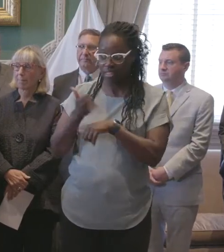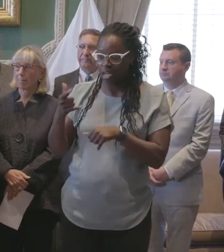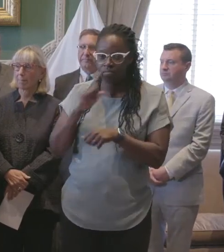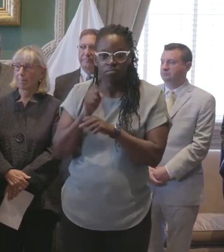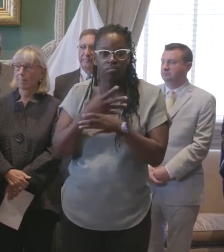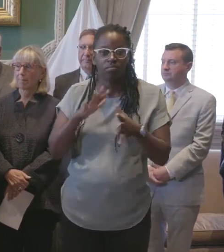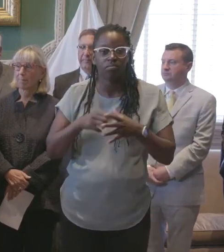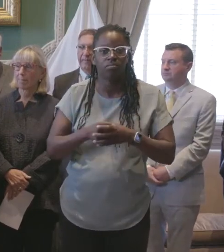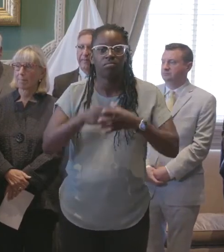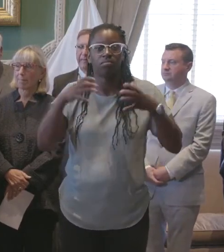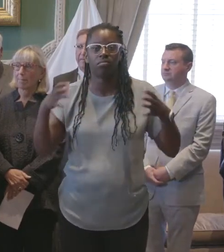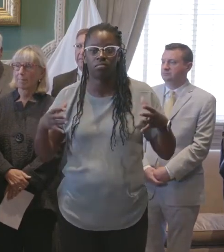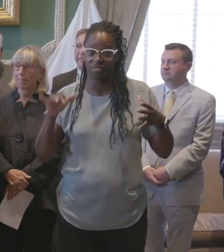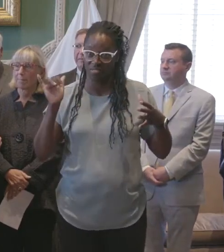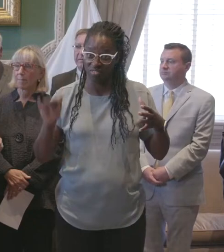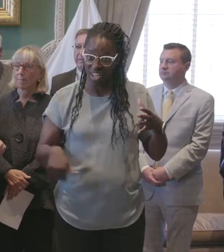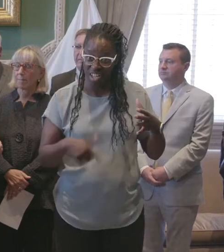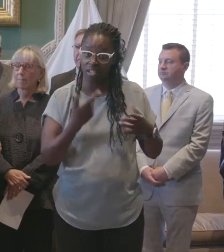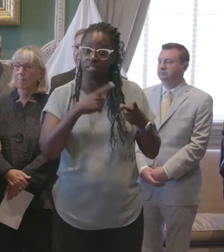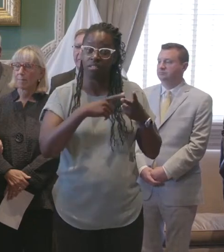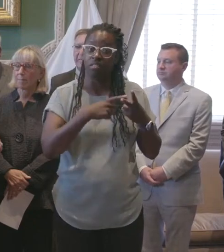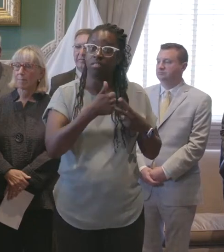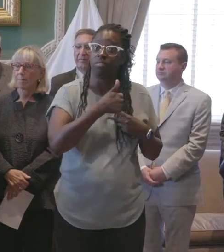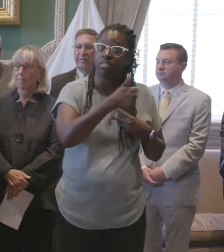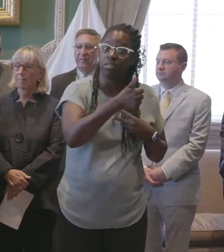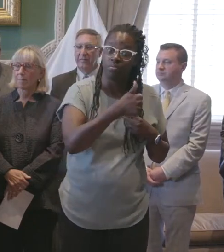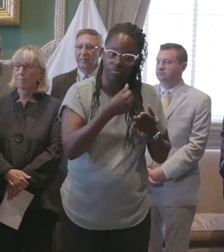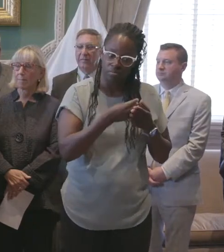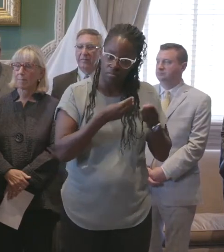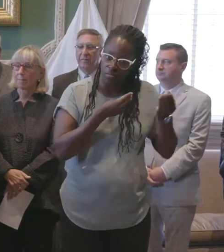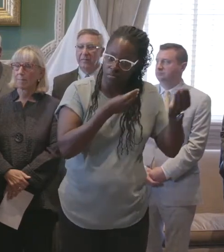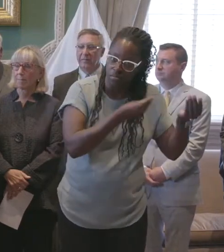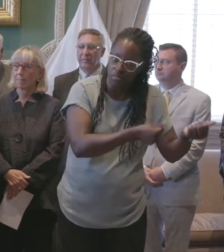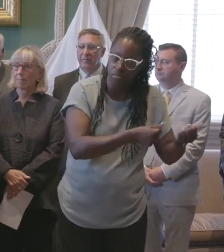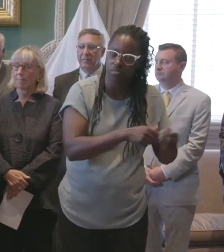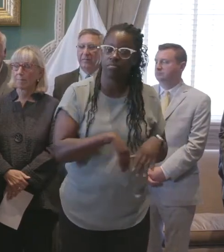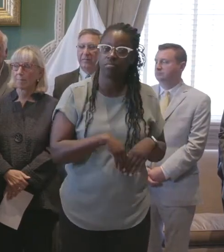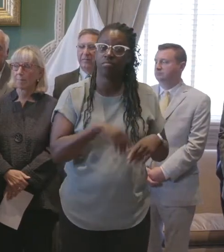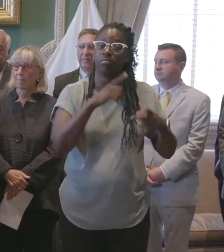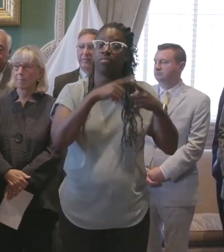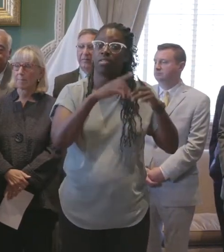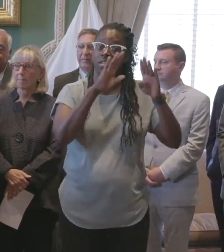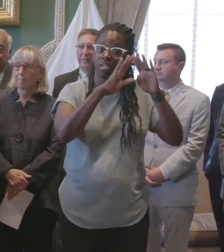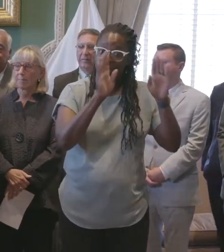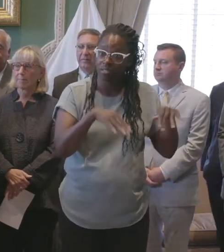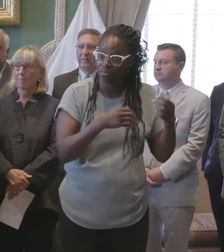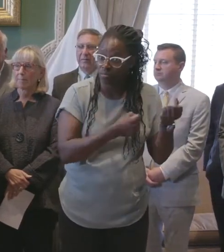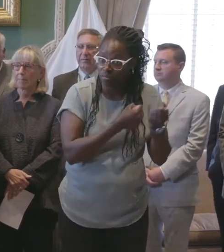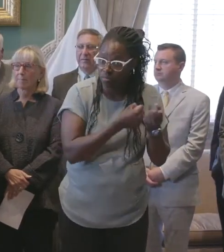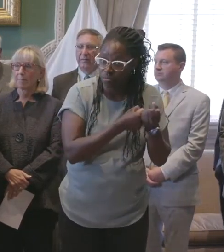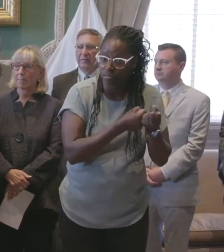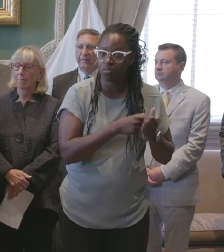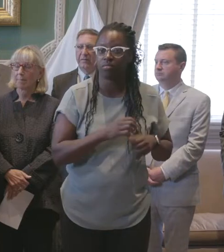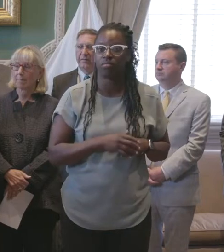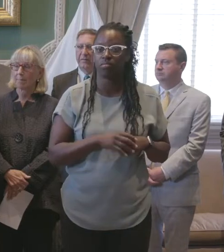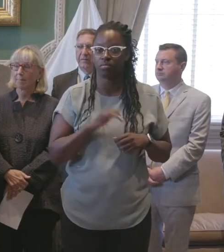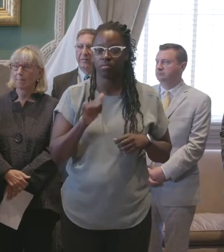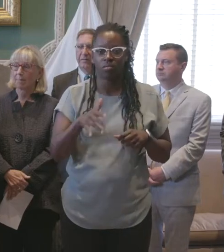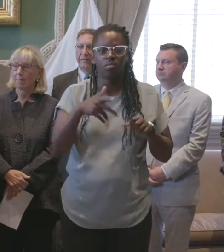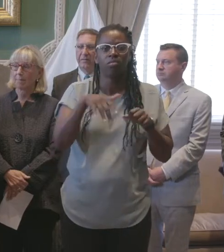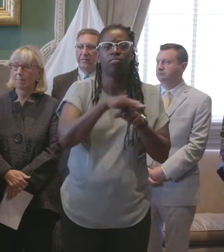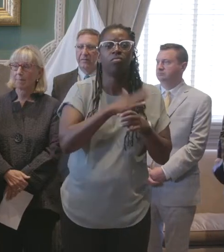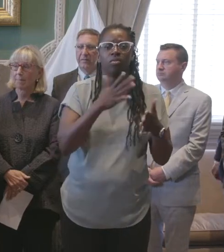regional transit authorities, money added by the House through their efforts, and covers free fares at RTAs outside of Greater